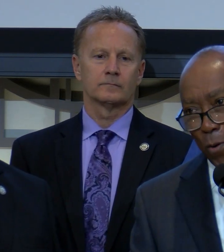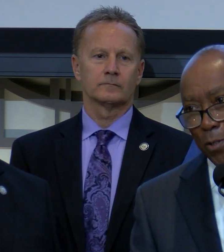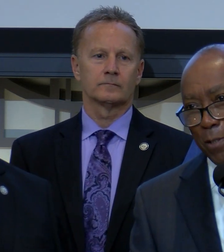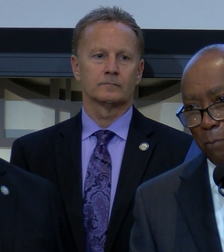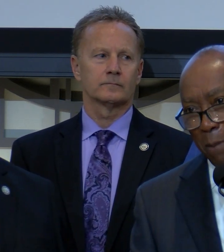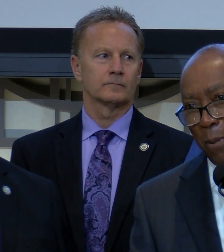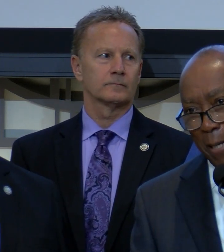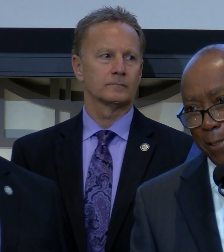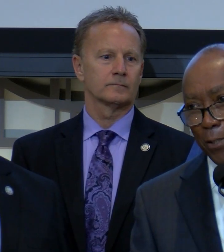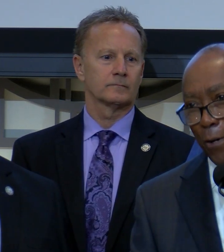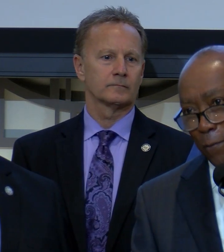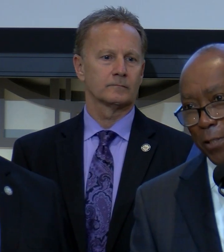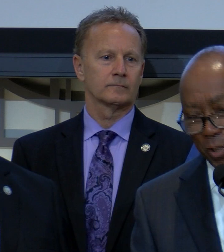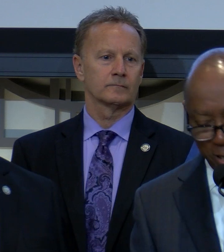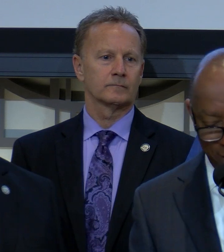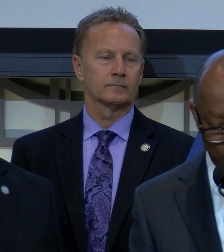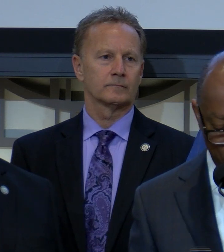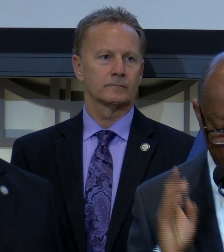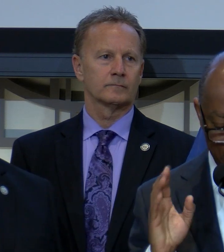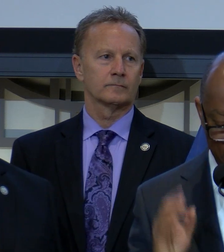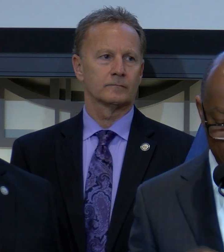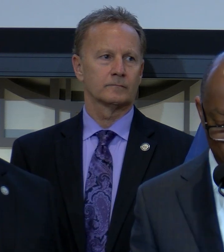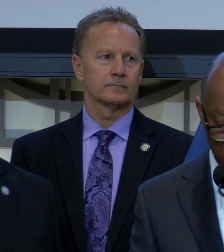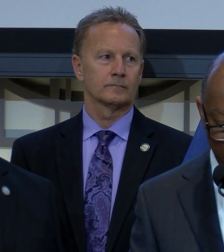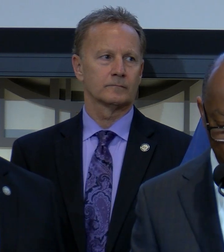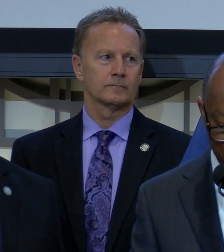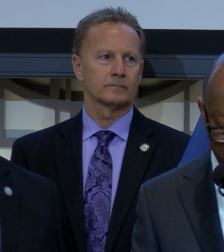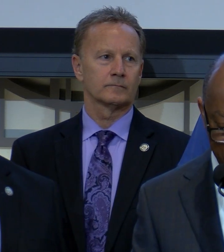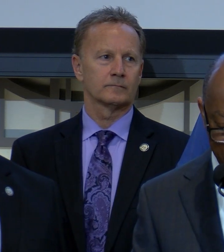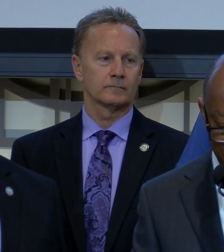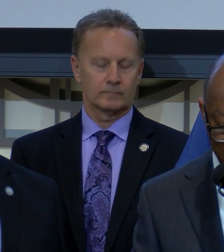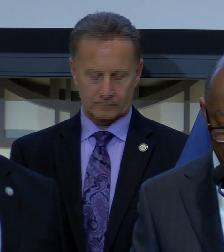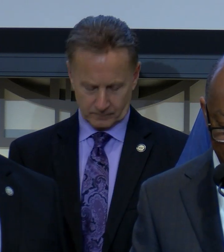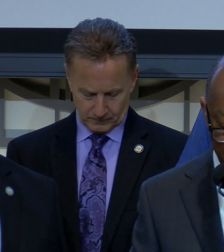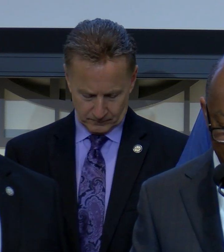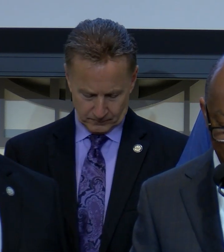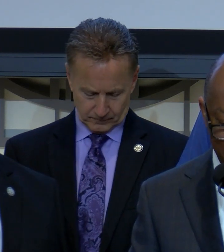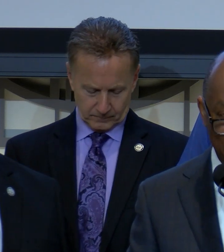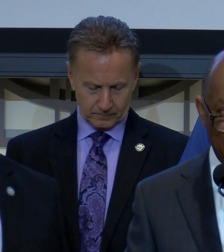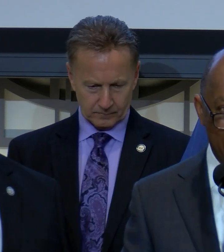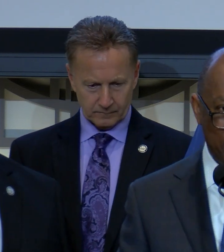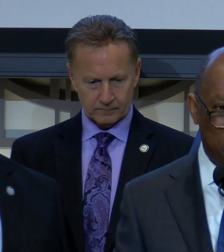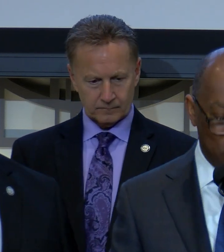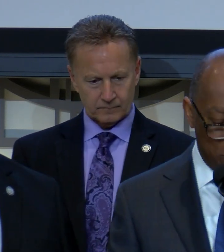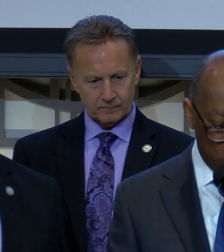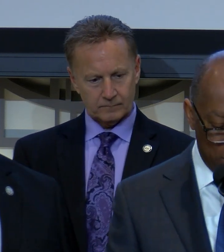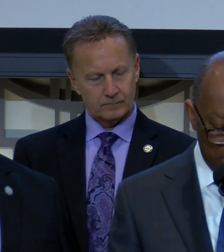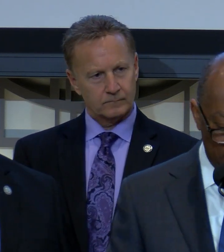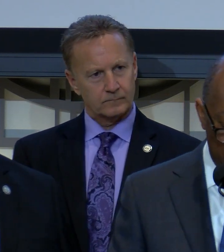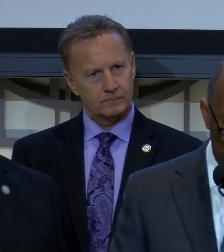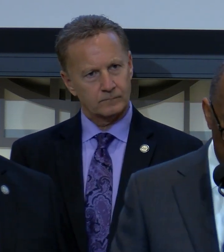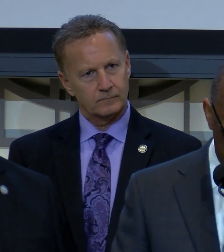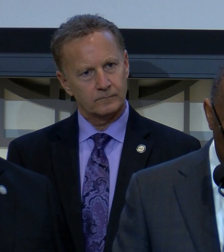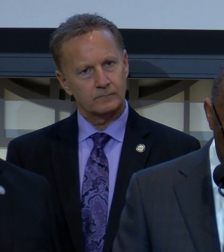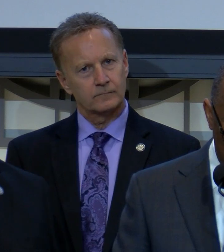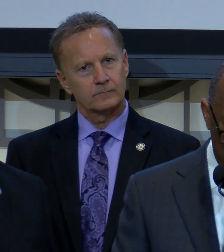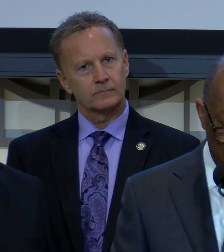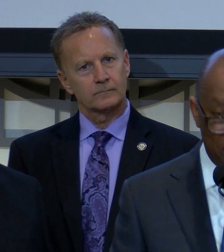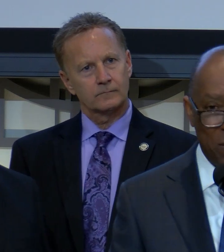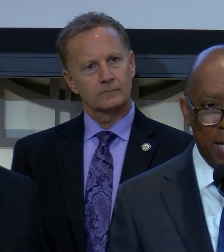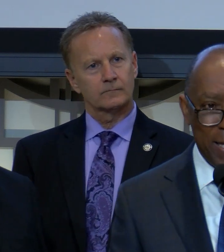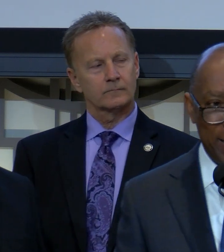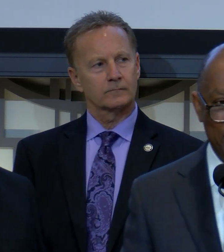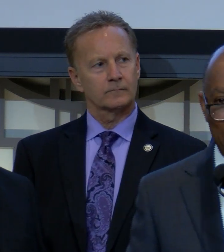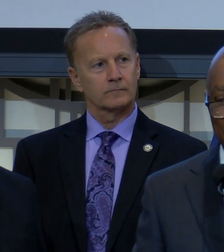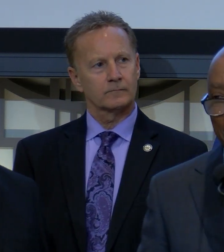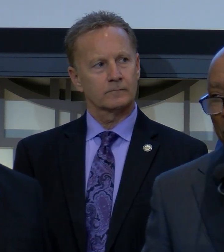is more to be placed on the shelves, okay? So buy what you need. And then the last point, I think number 5 for